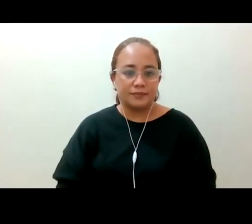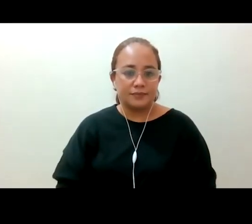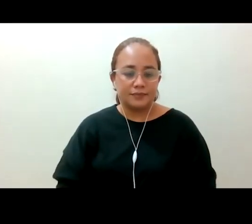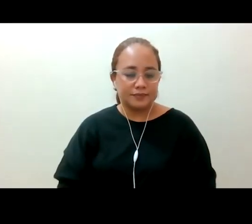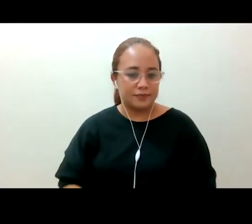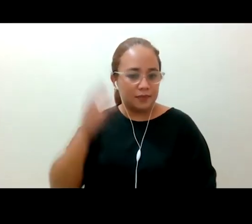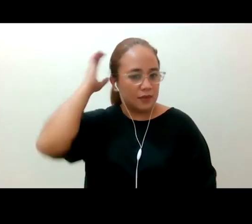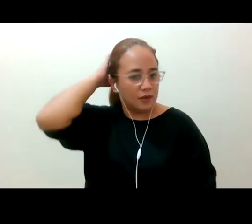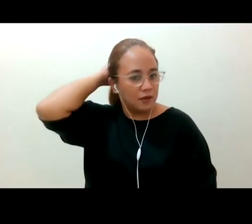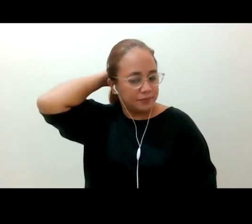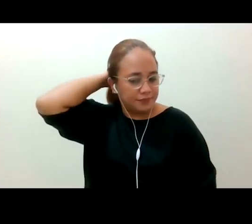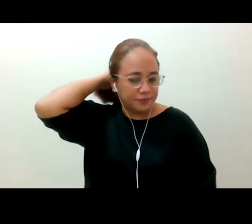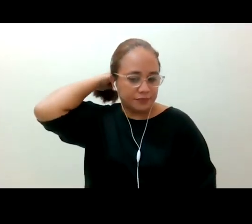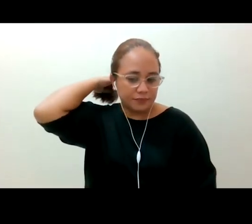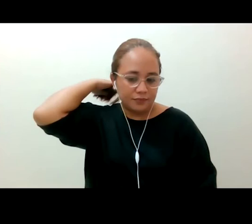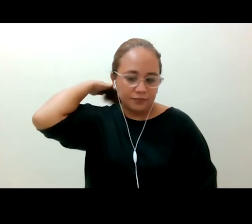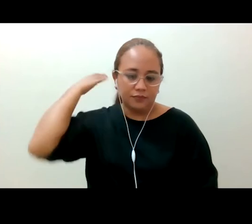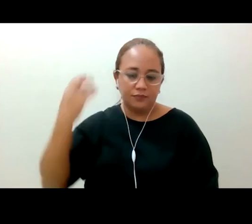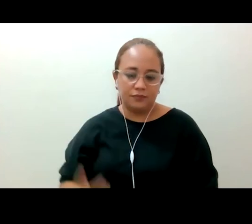All right.